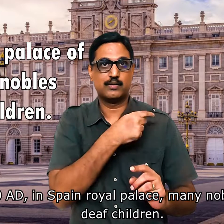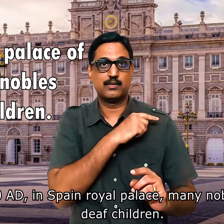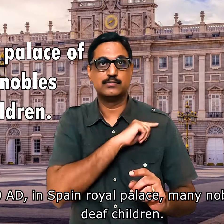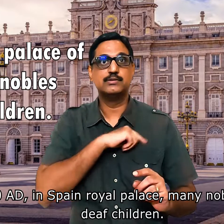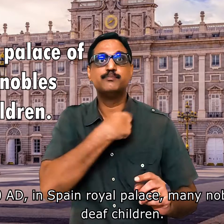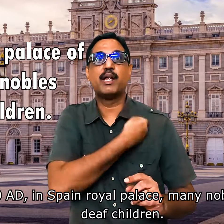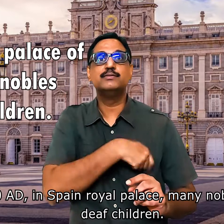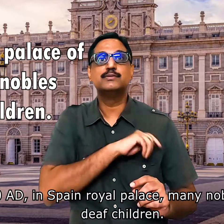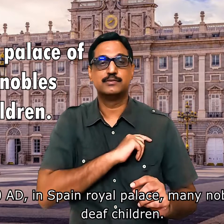had deaf children.